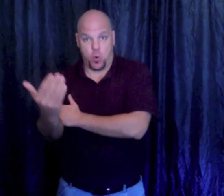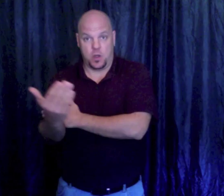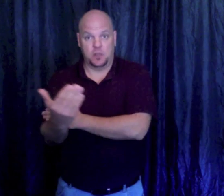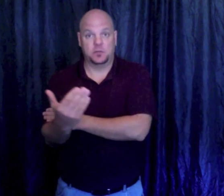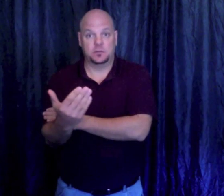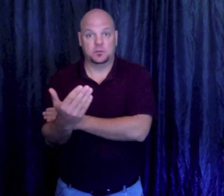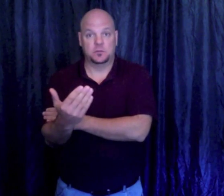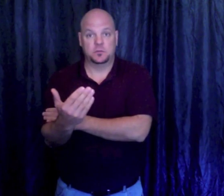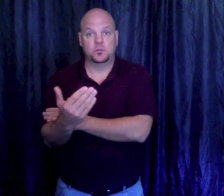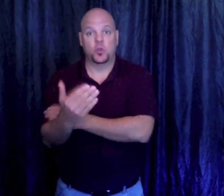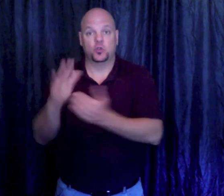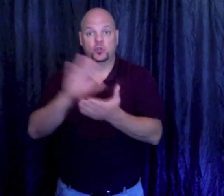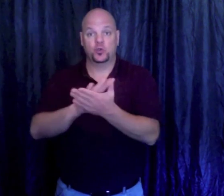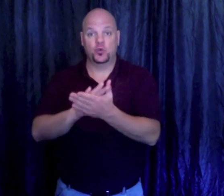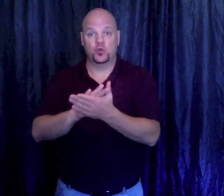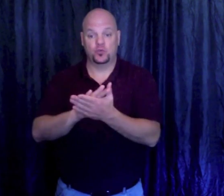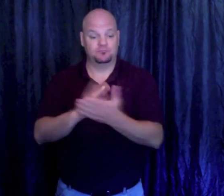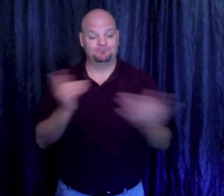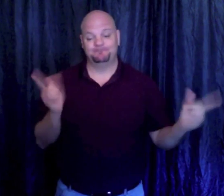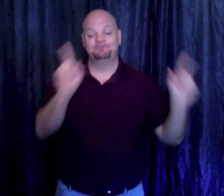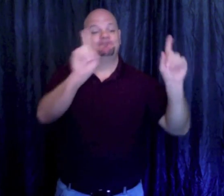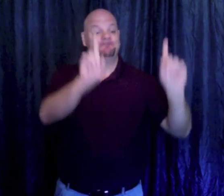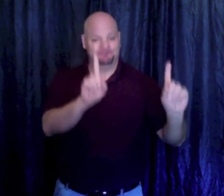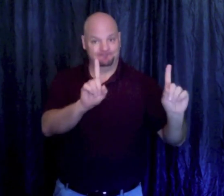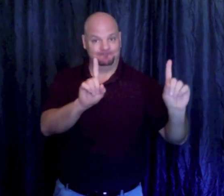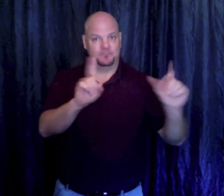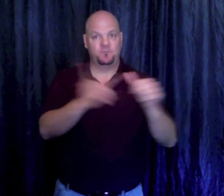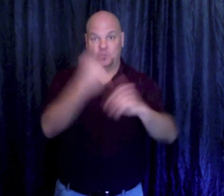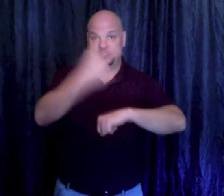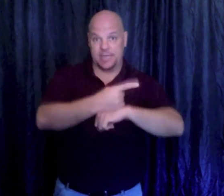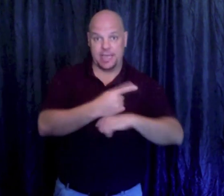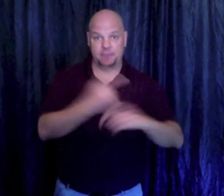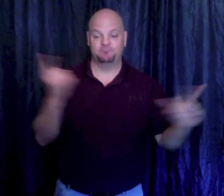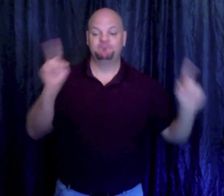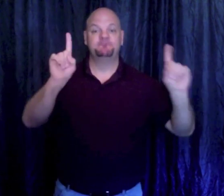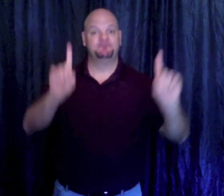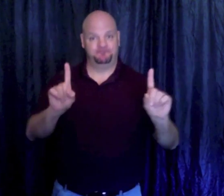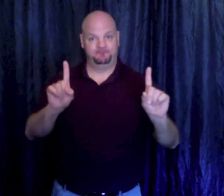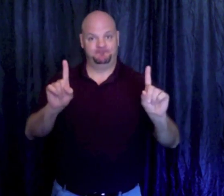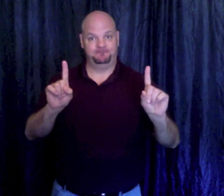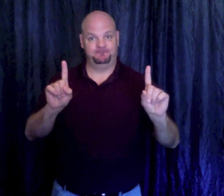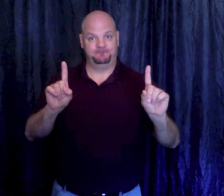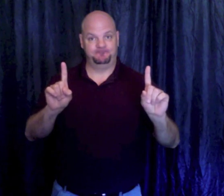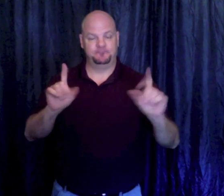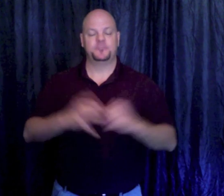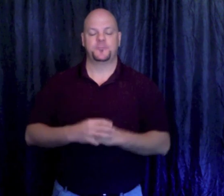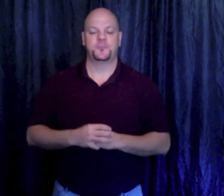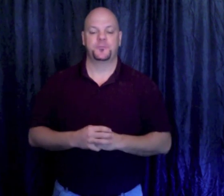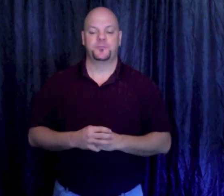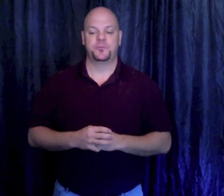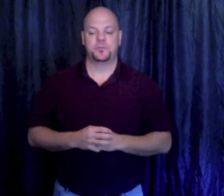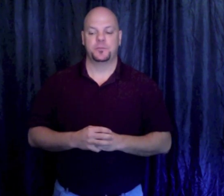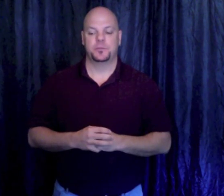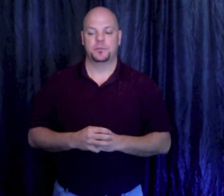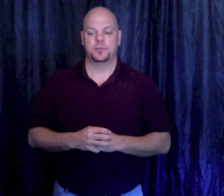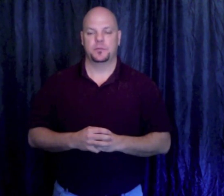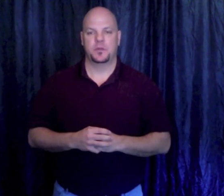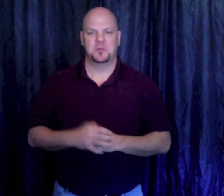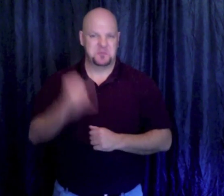has started. So it's the first day of class. You get to the school, and let's say it's a sixth grade class.